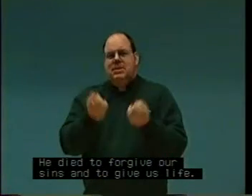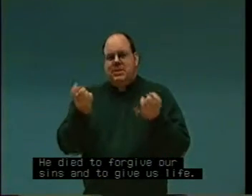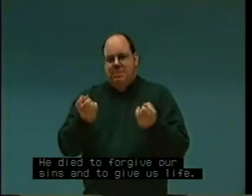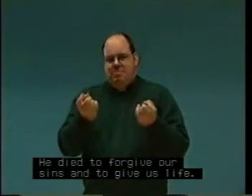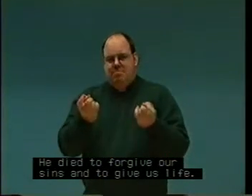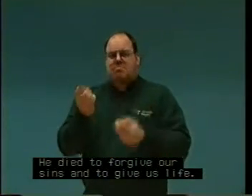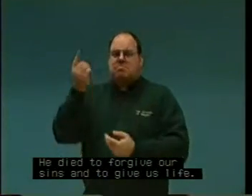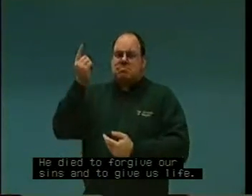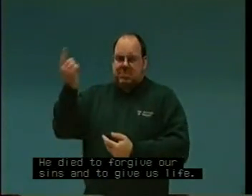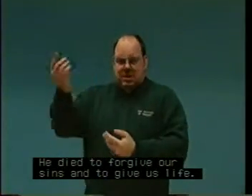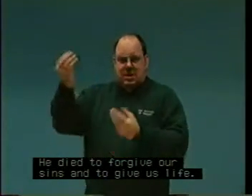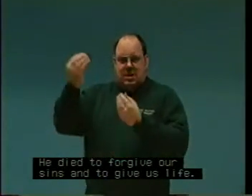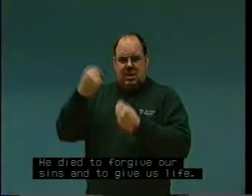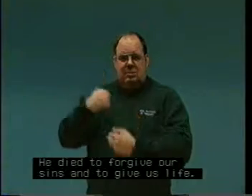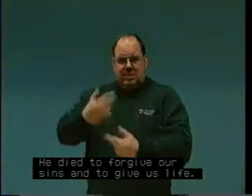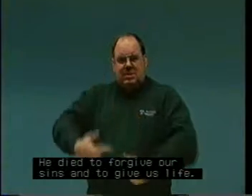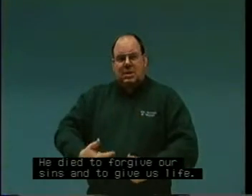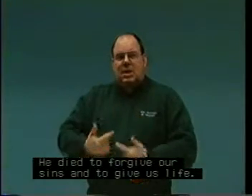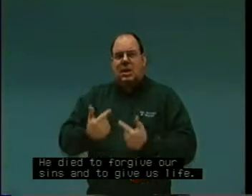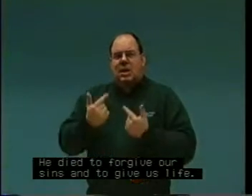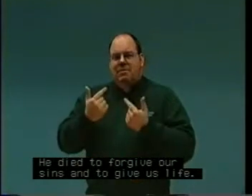sins and to give us life.